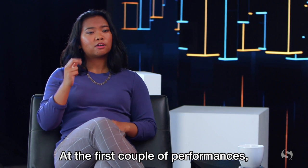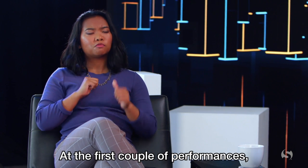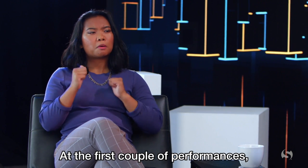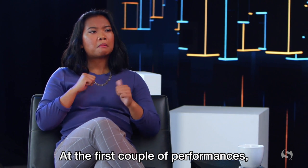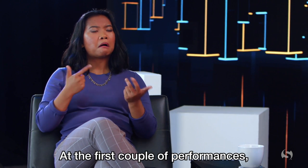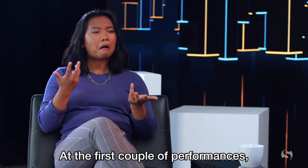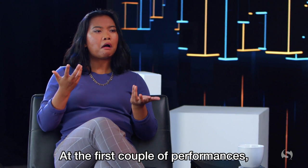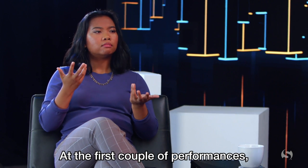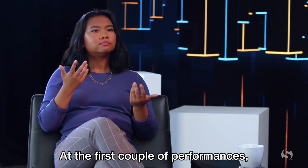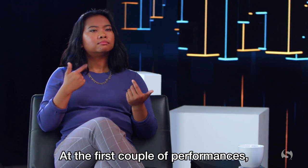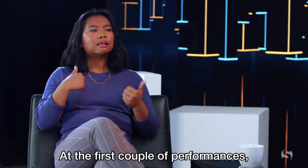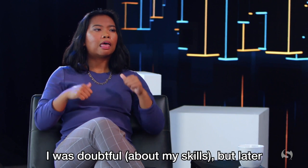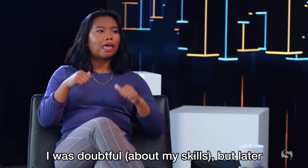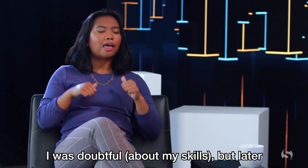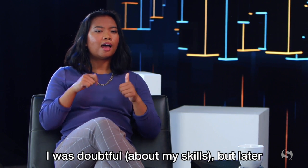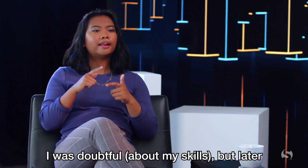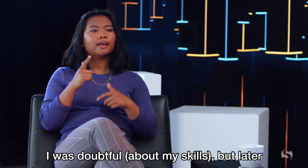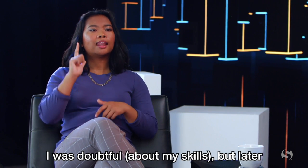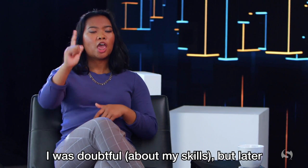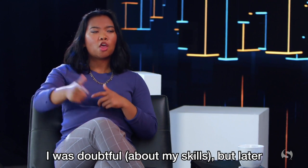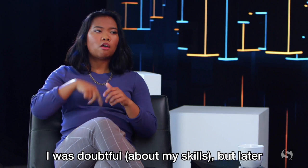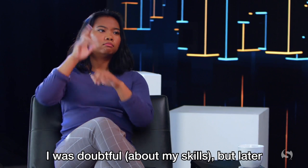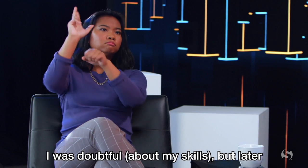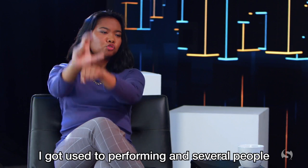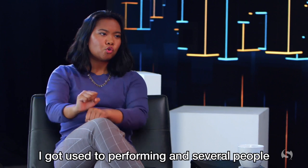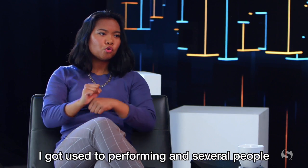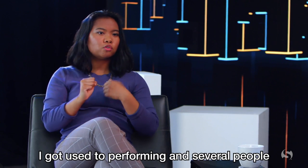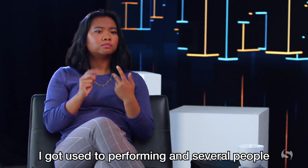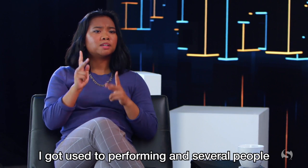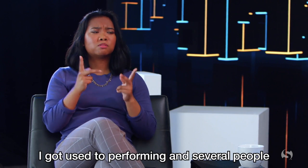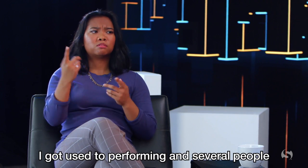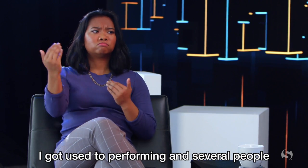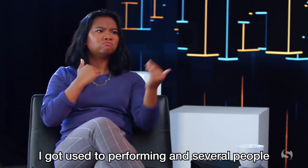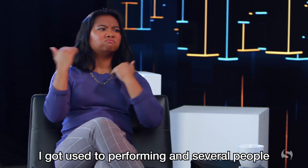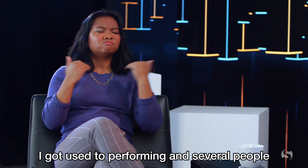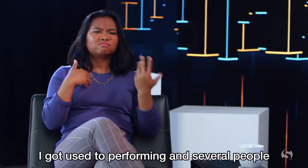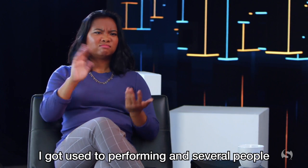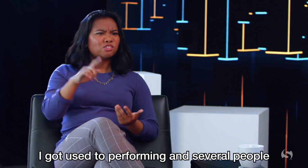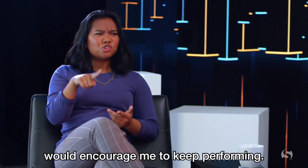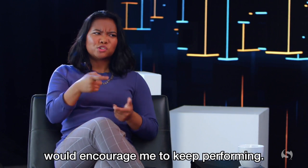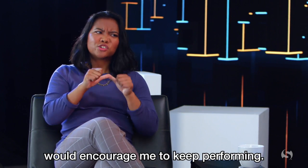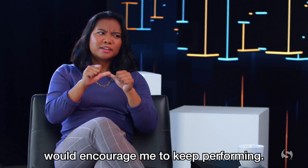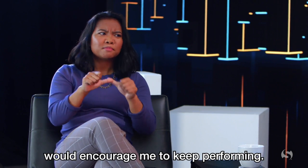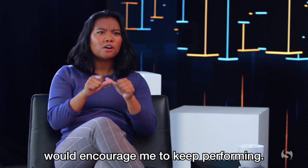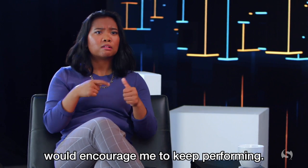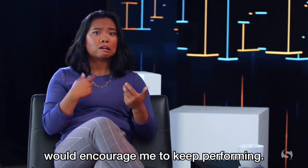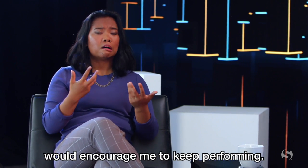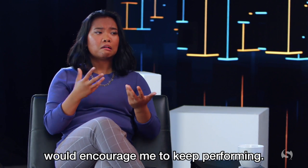At the first couple of performances, I was doubtful about my skills, but later I got used to performing and several people would encourage me to keep performing.